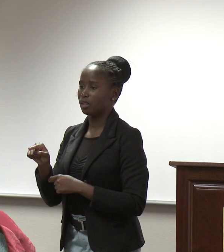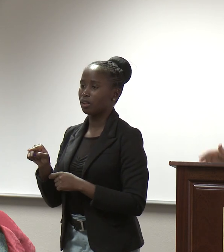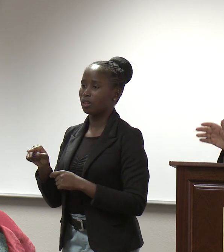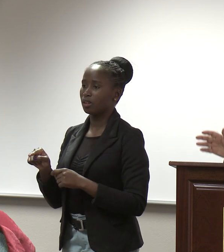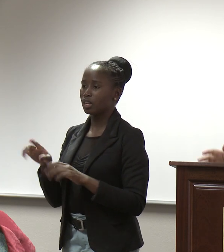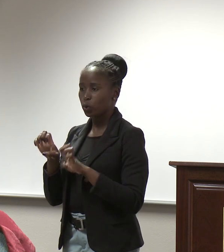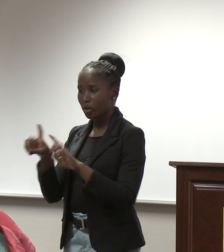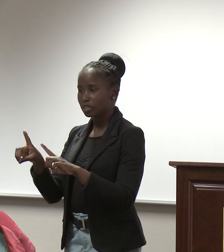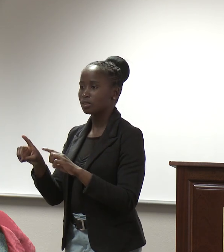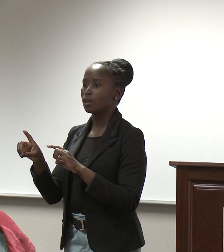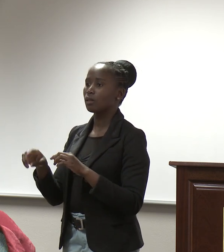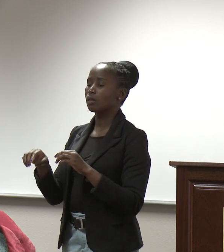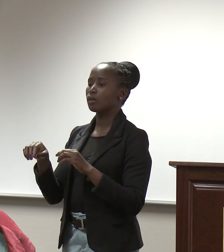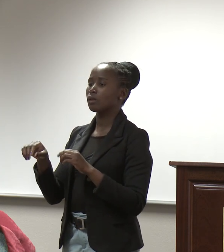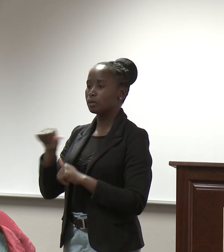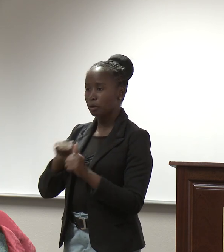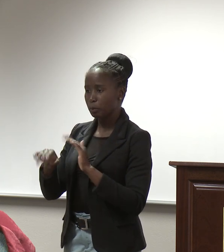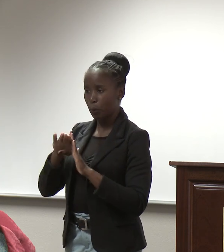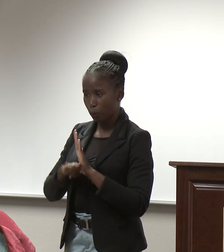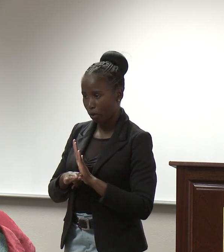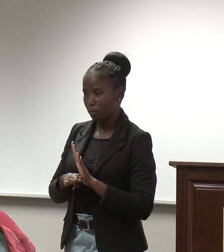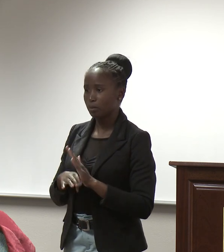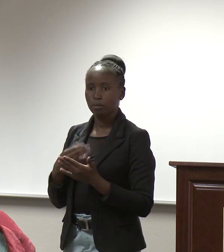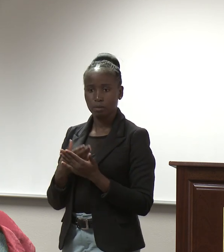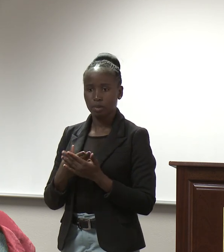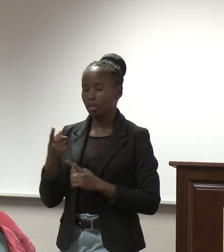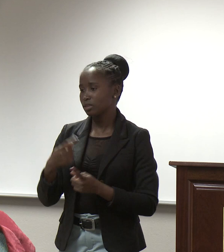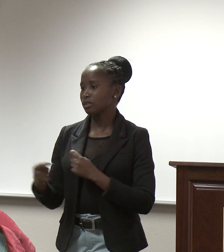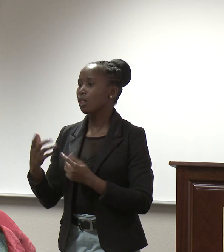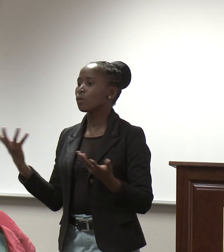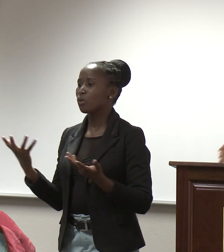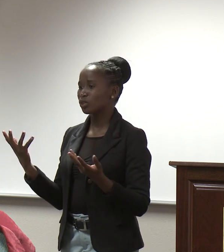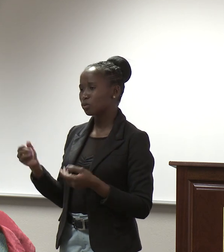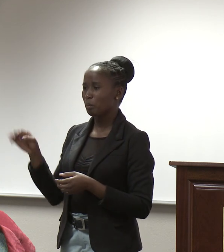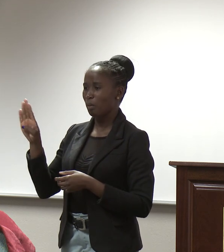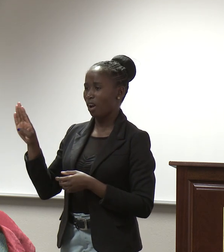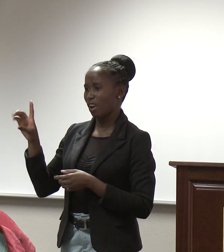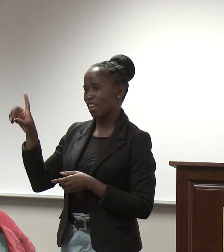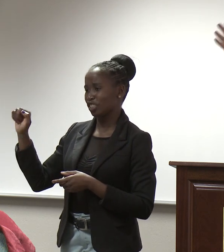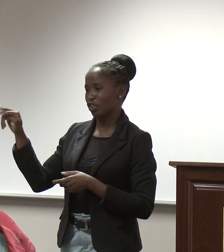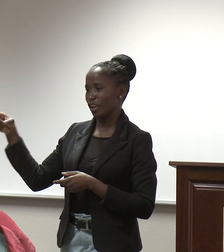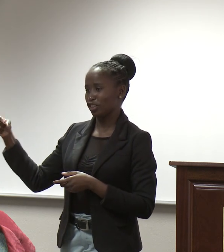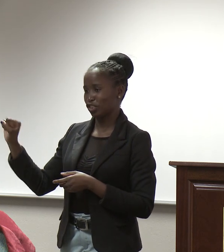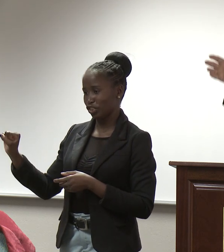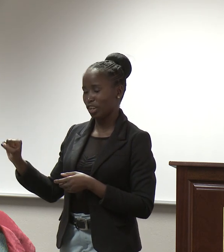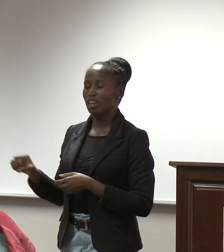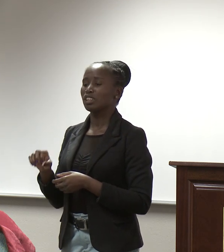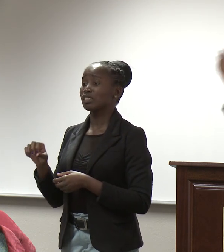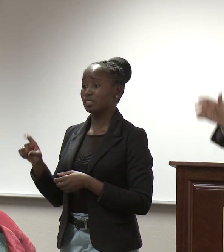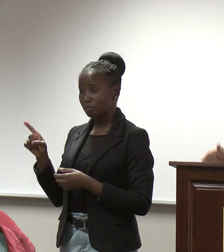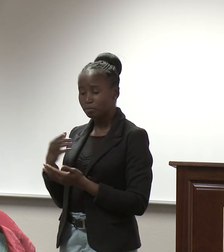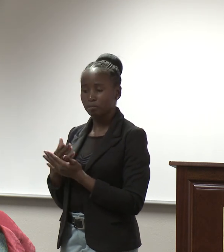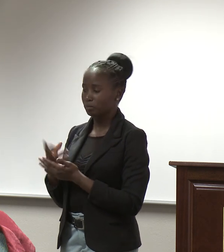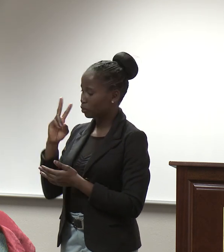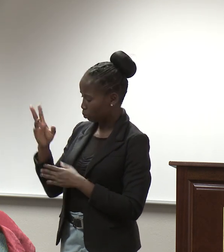program here, can sell it to Bangladesh. And you can, packages you can send, you